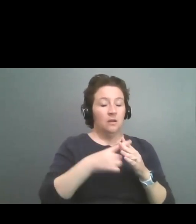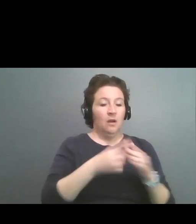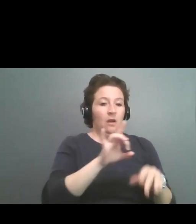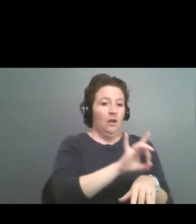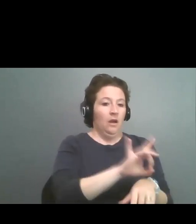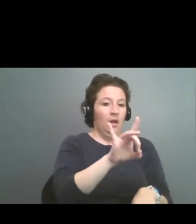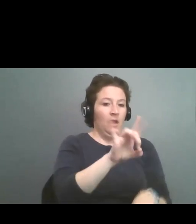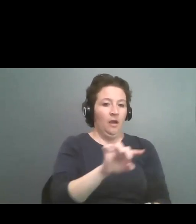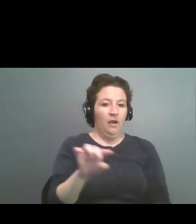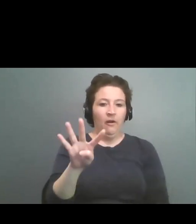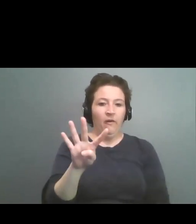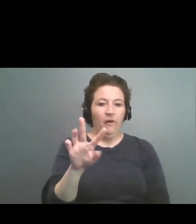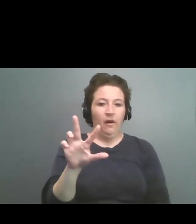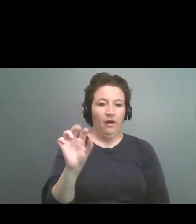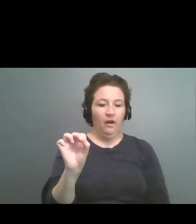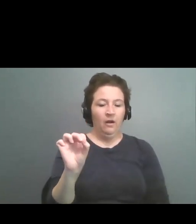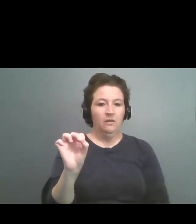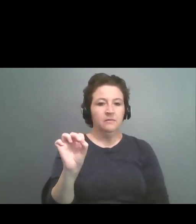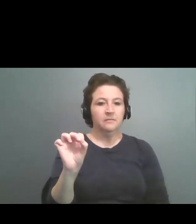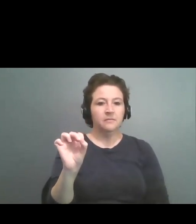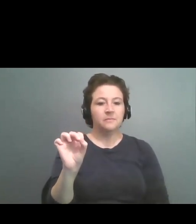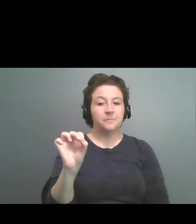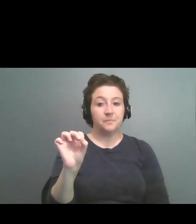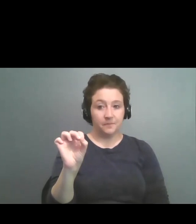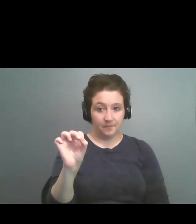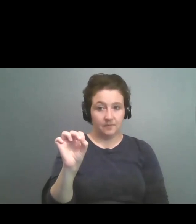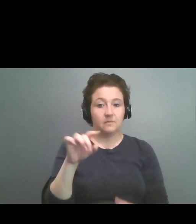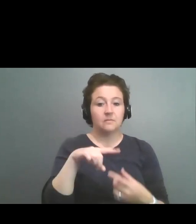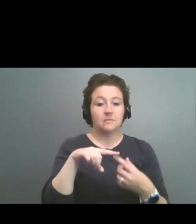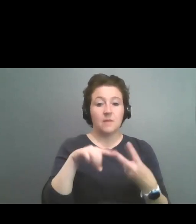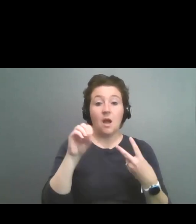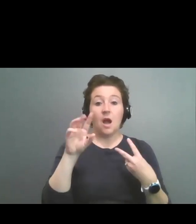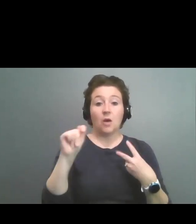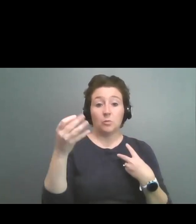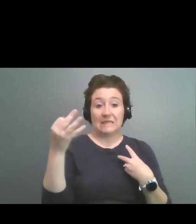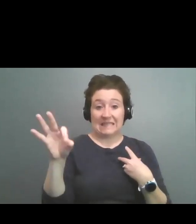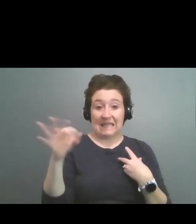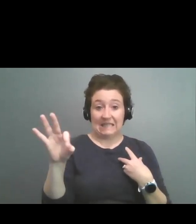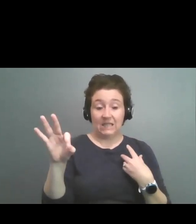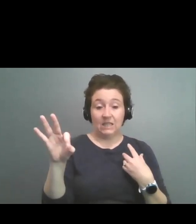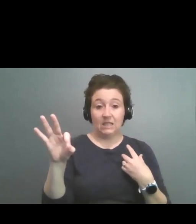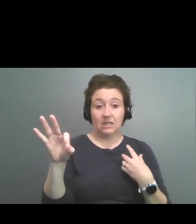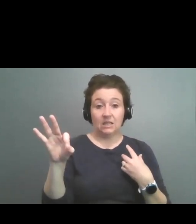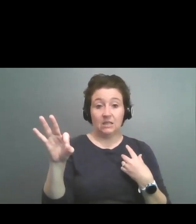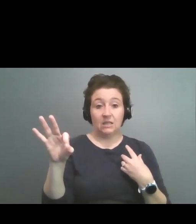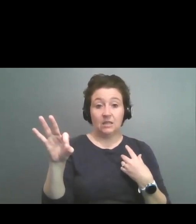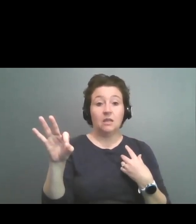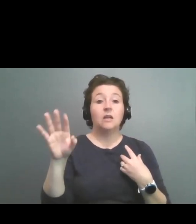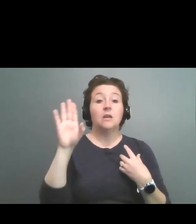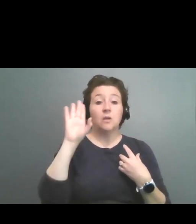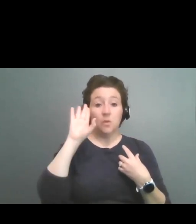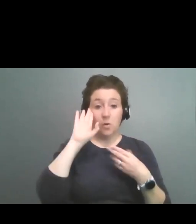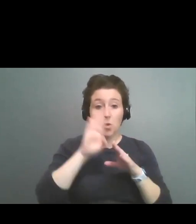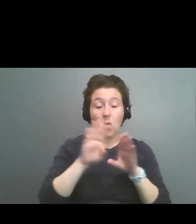to 4:30. And then on October 19th, we will also be open at Western